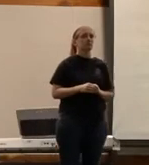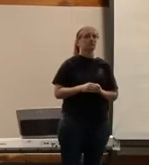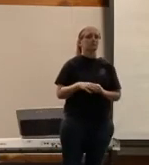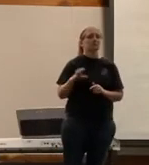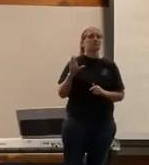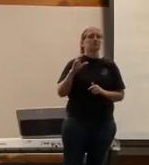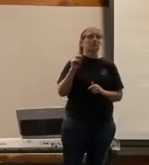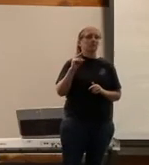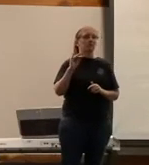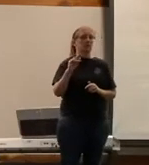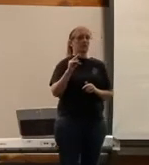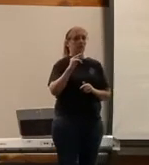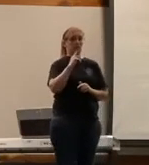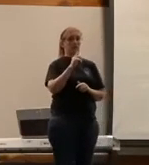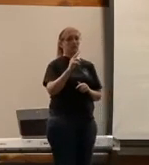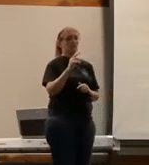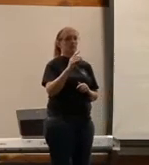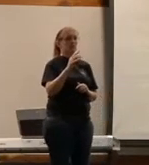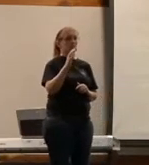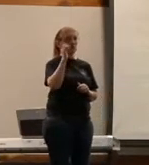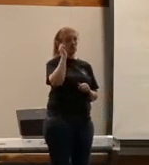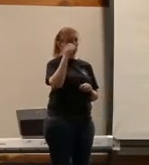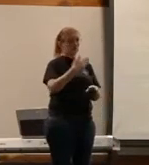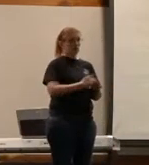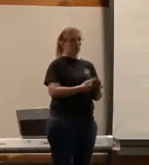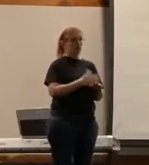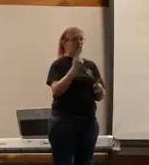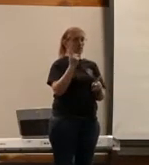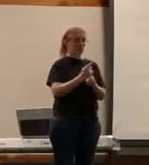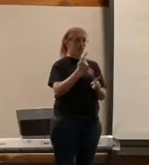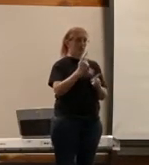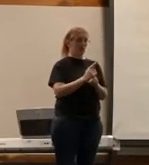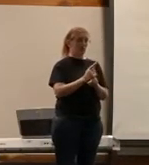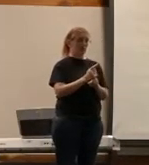Cain is a son who kept flocks.